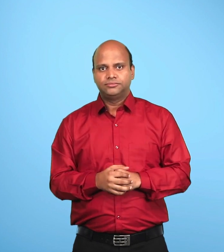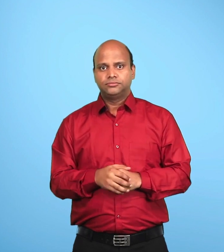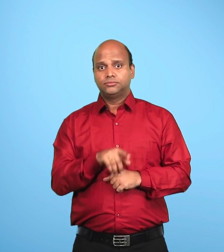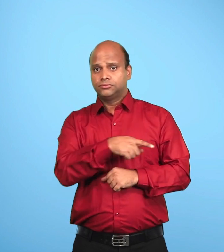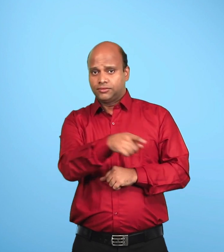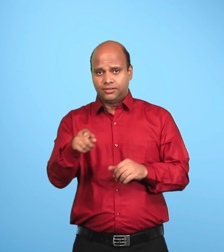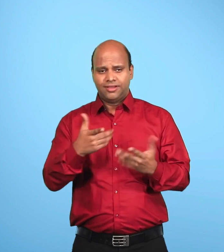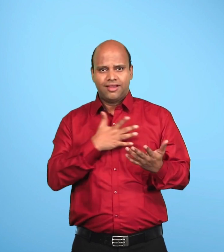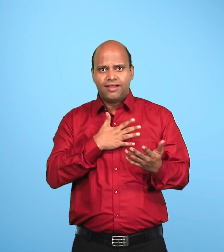earth.